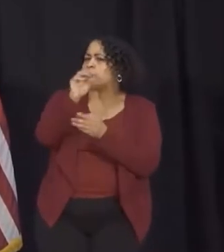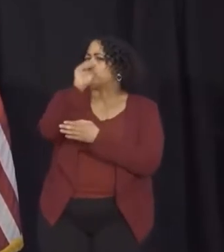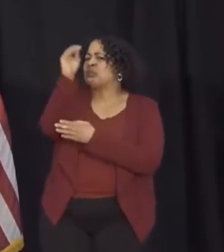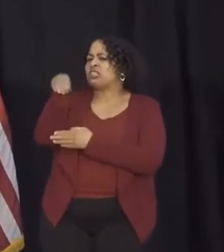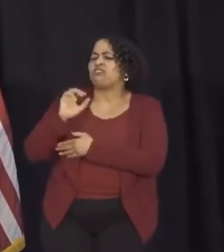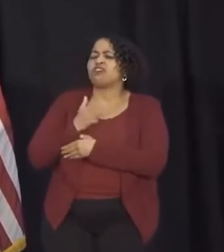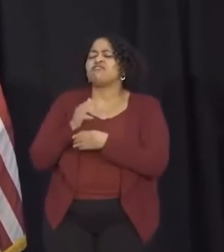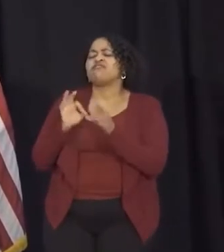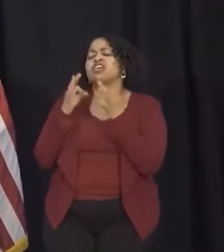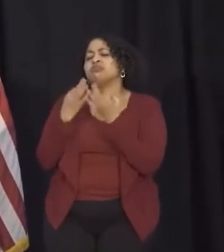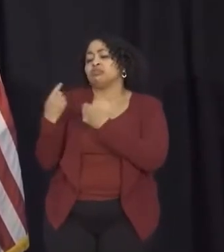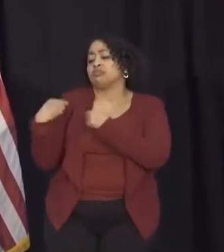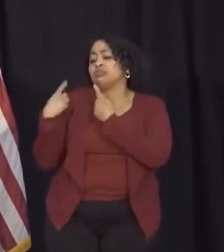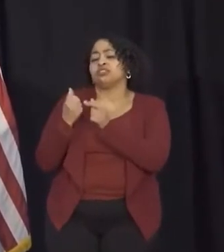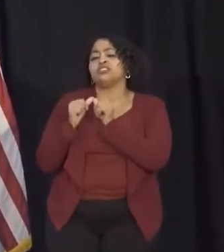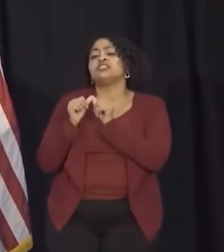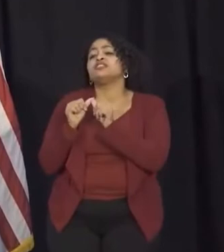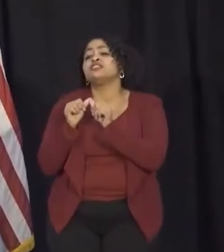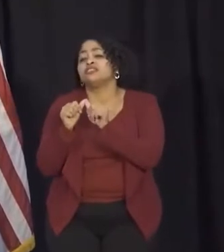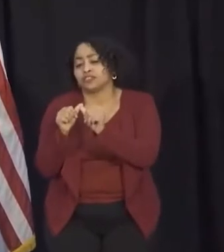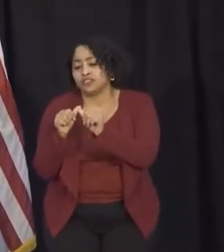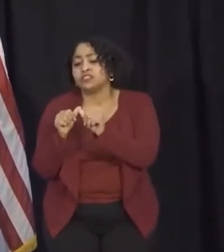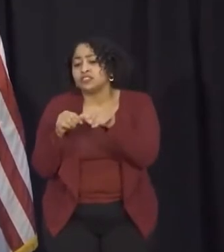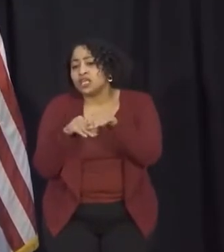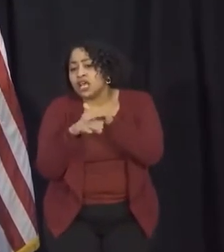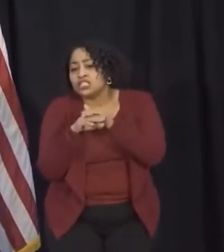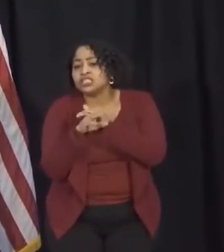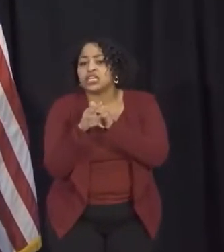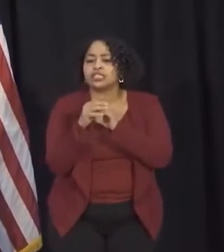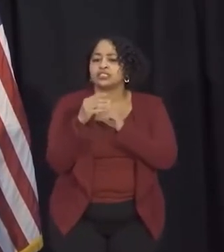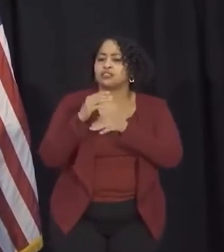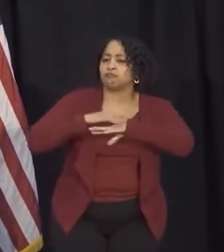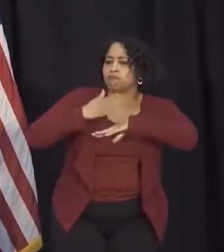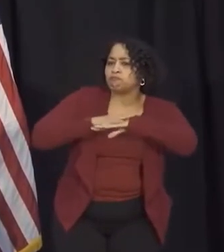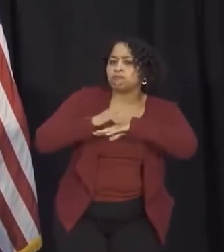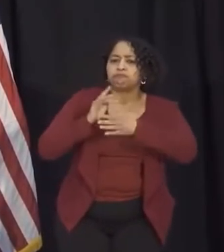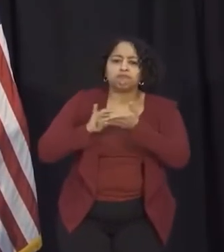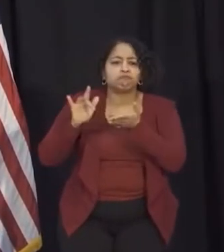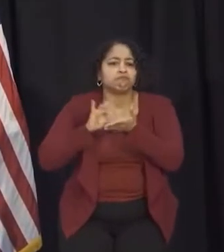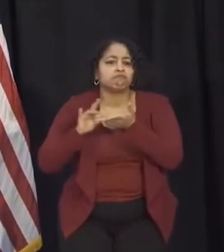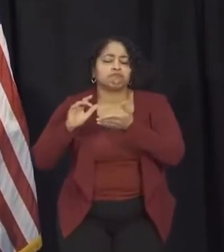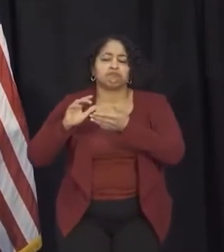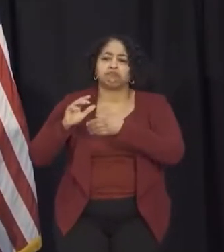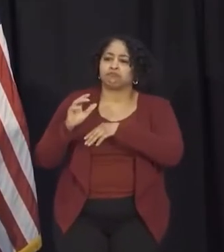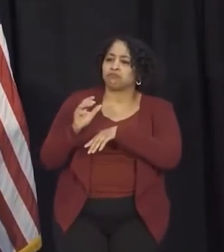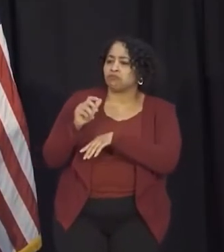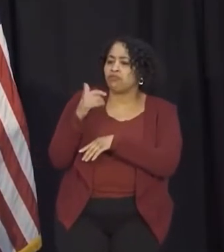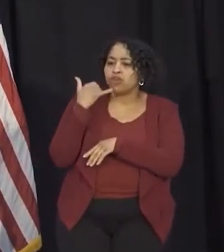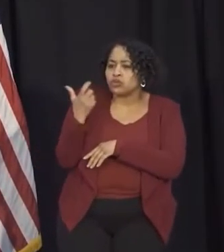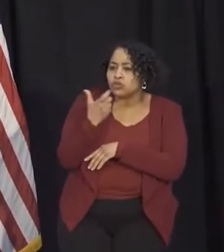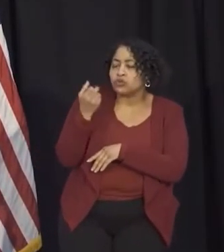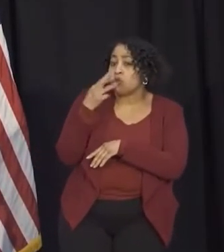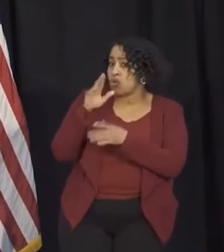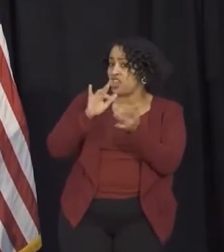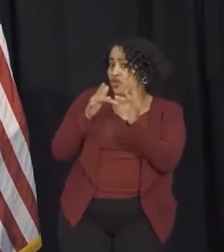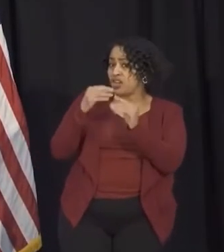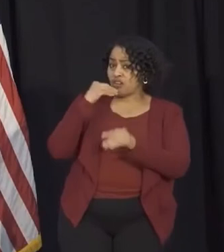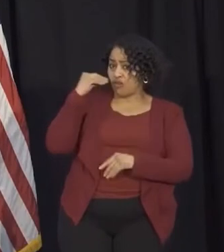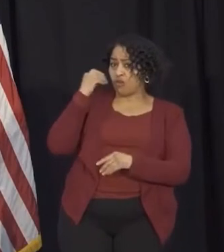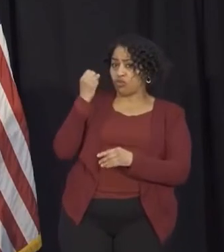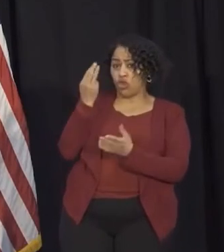20% of our families have consistently been able to access a device and or internet access at home. So